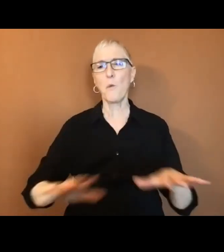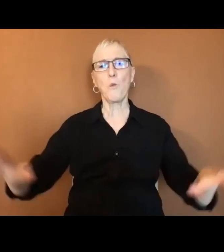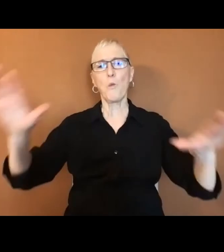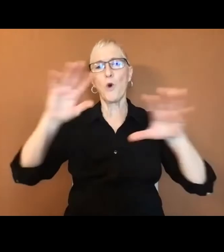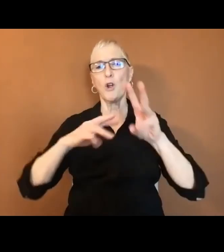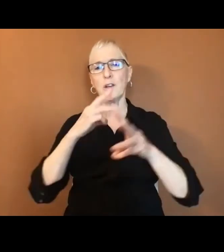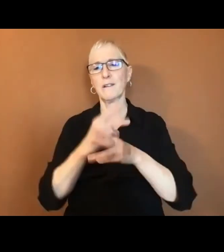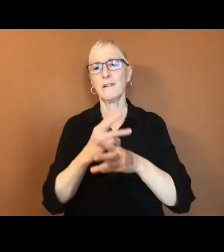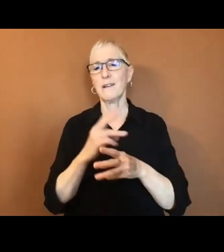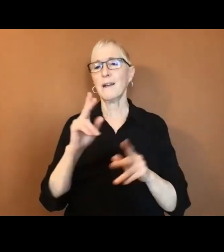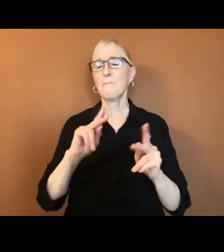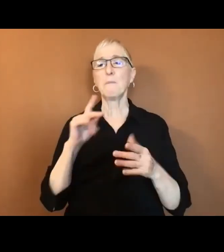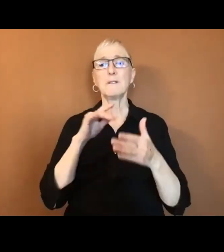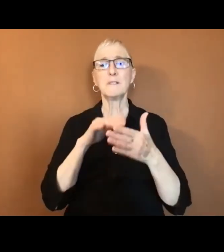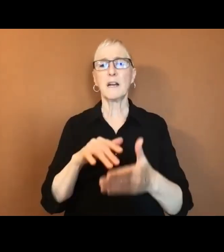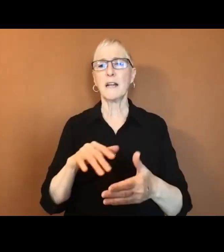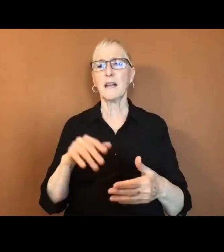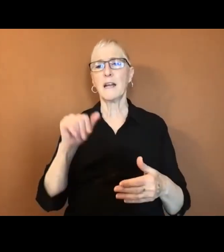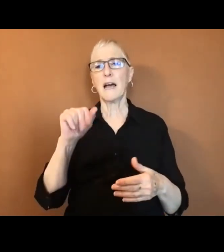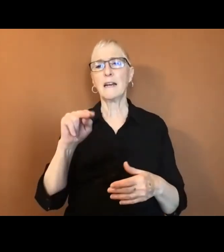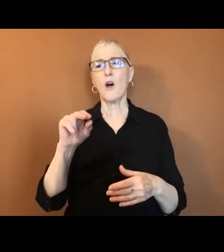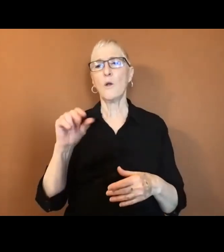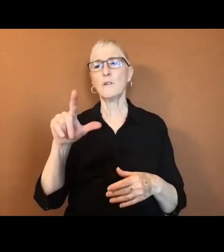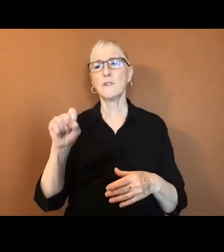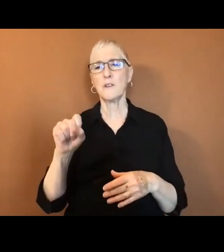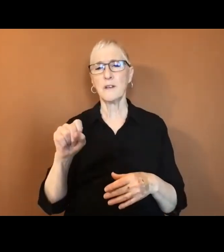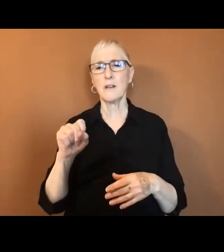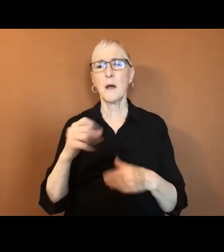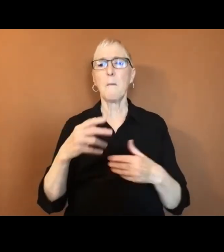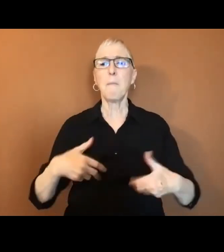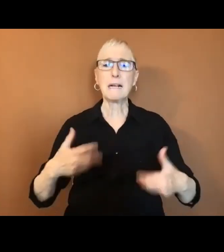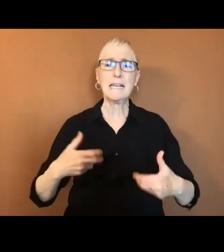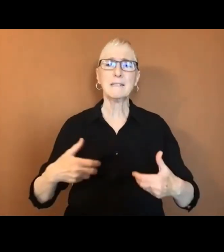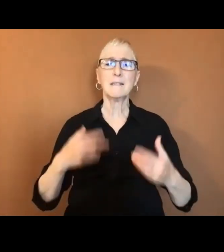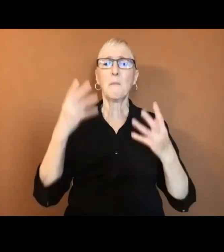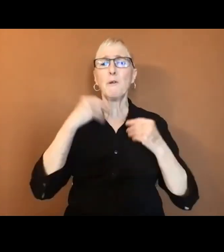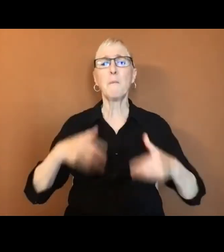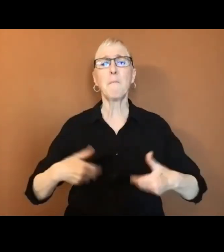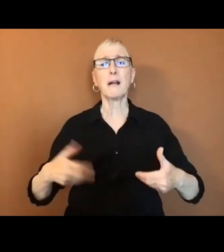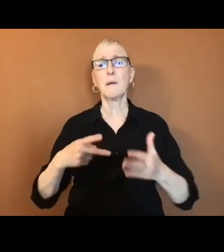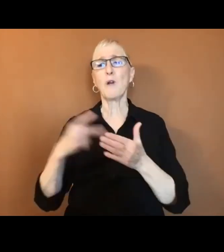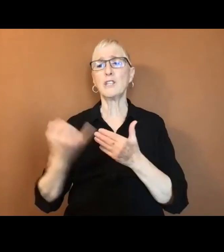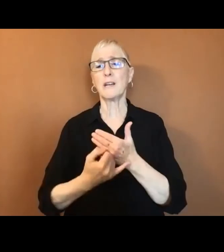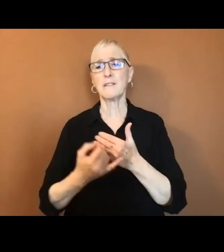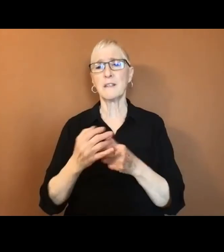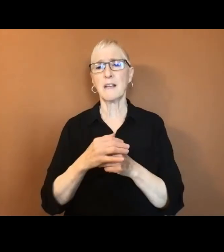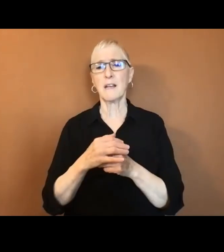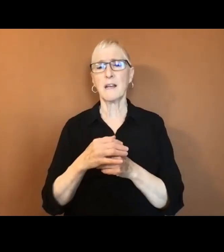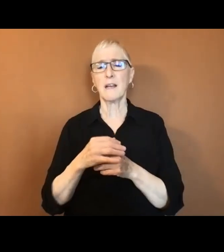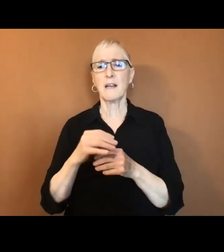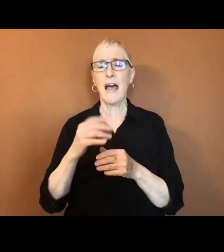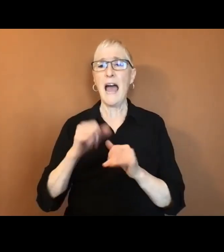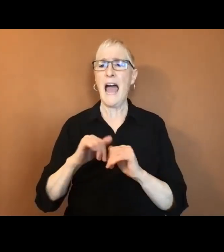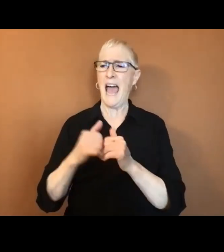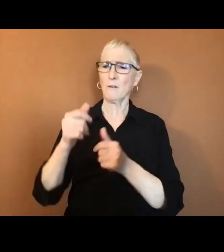people studying anoles, monkeys, beautiful monkey projects that look at how social groups